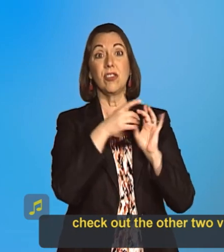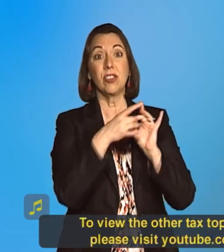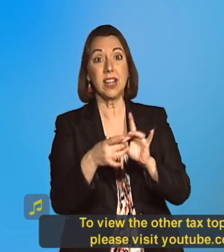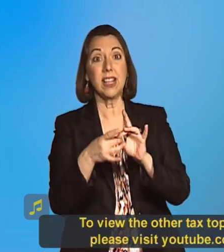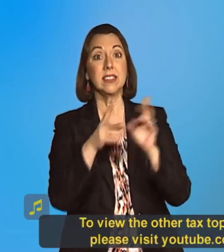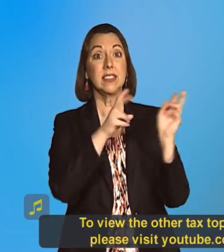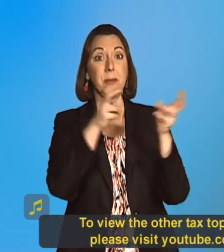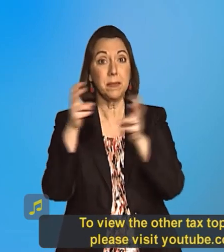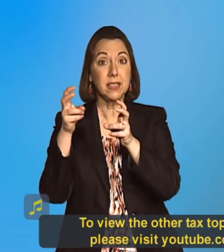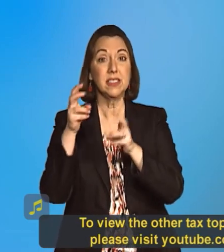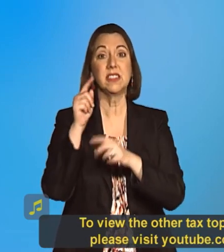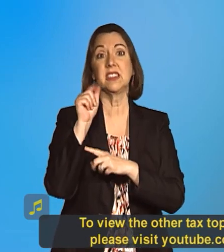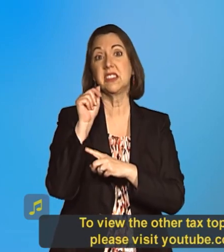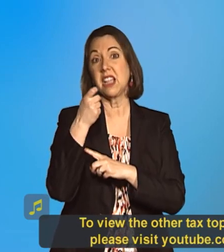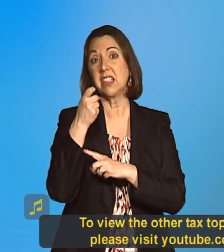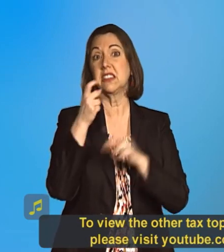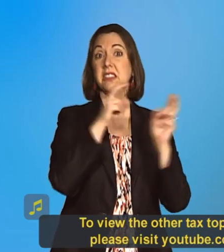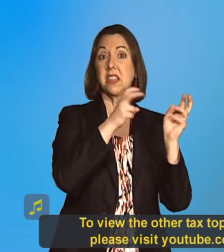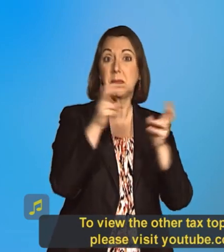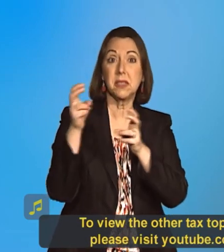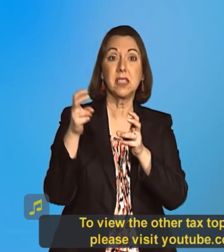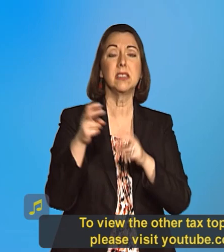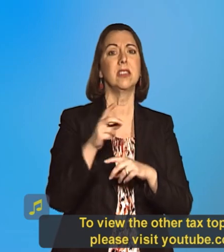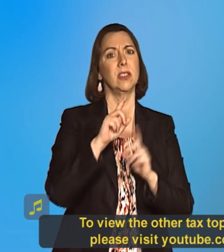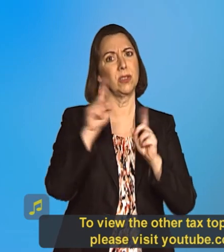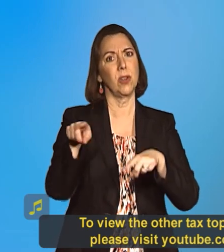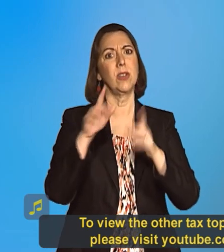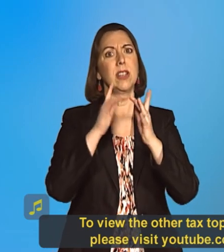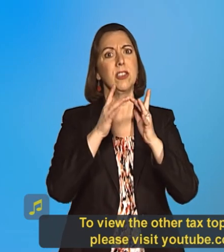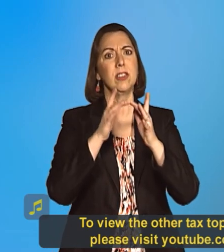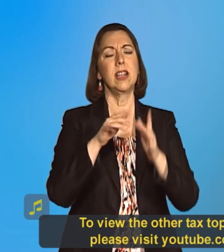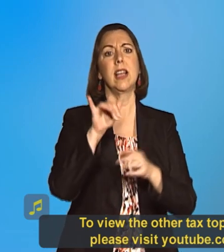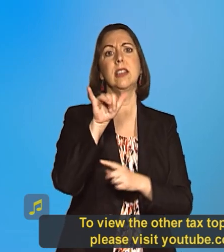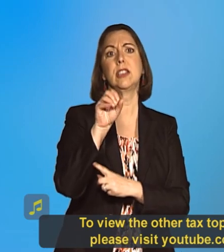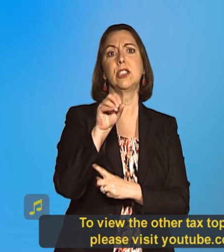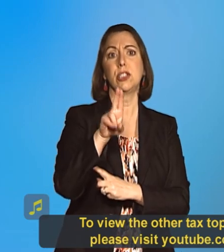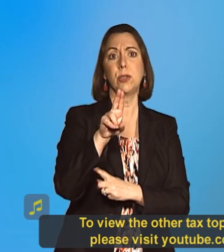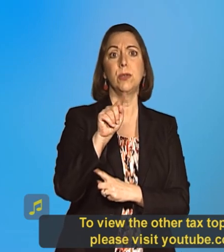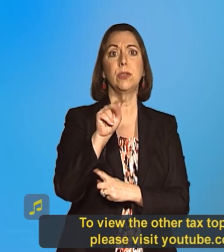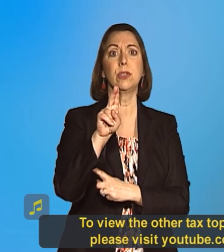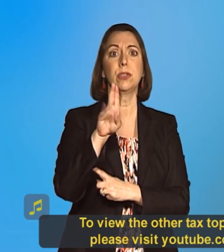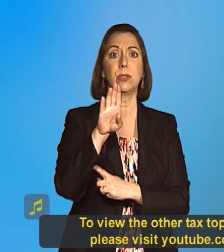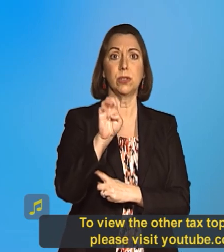To view the other tax topics videos in ASL, please visit